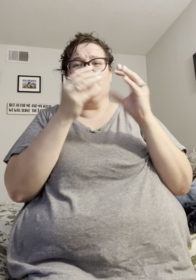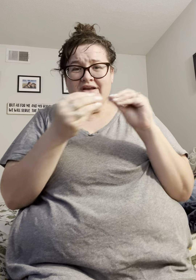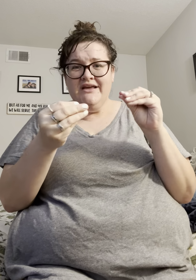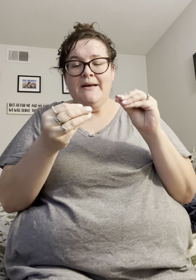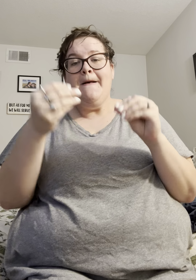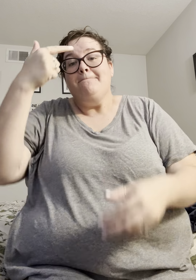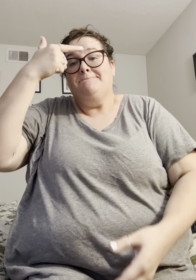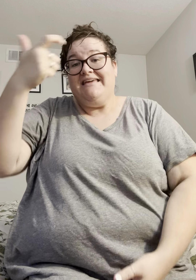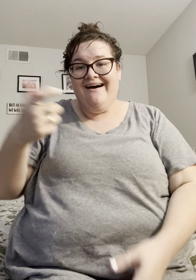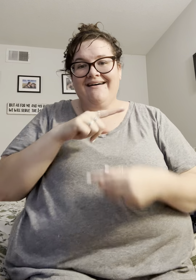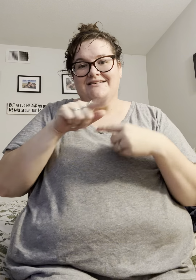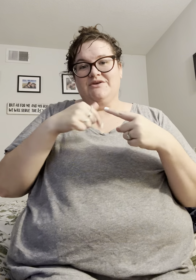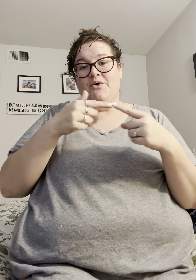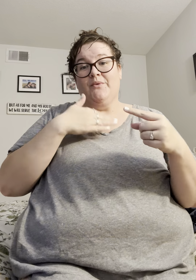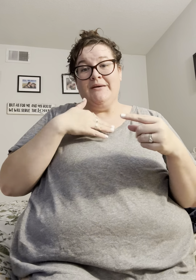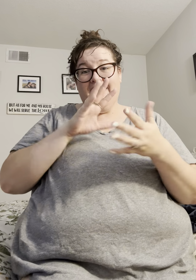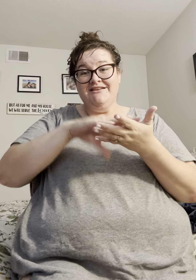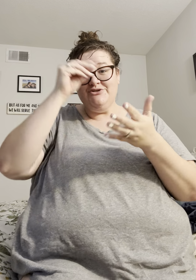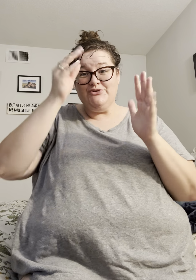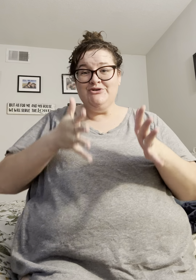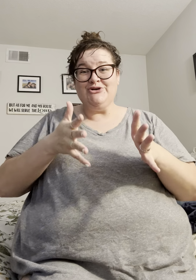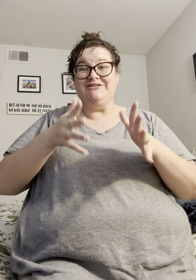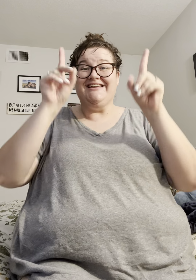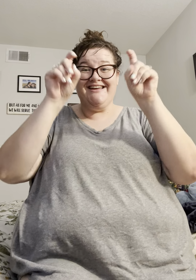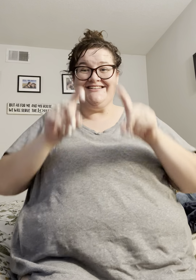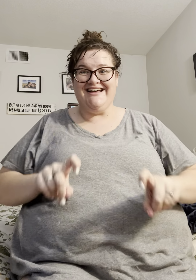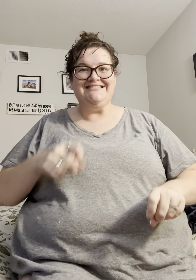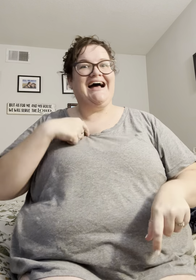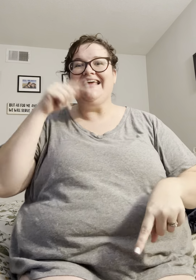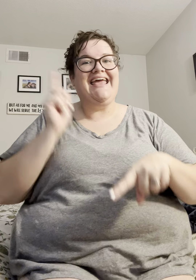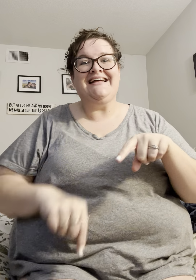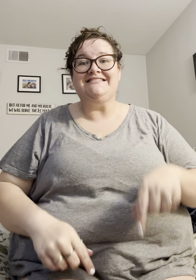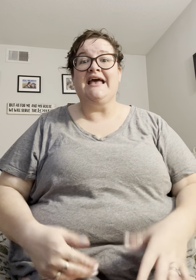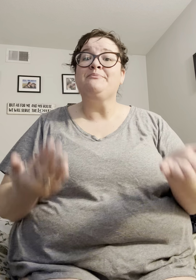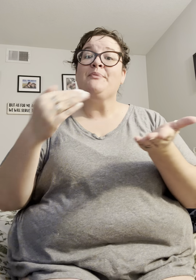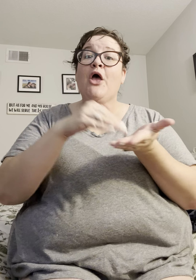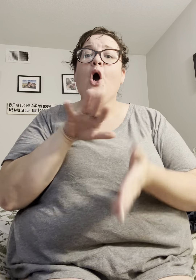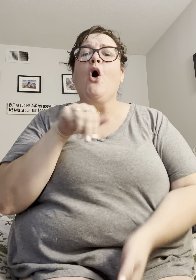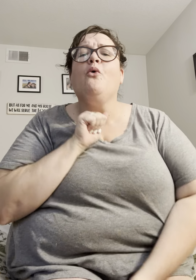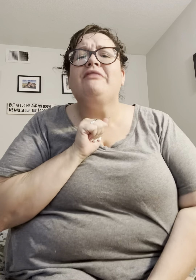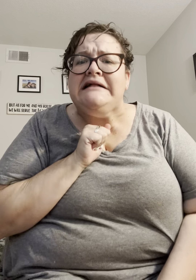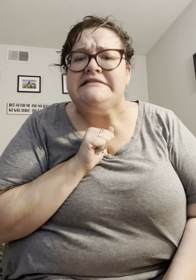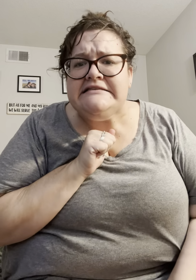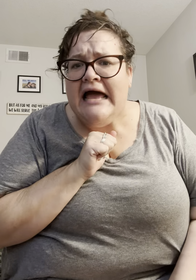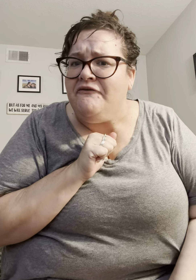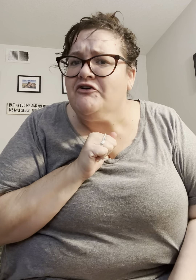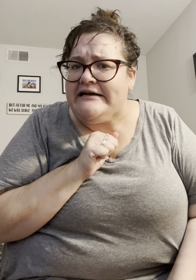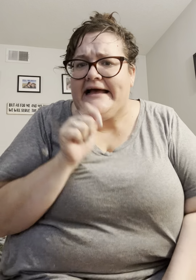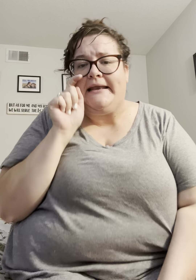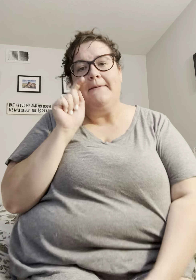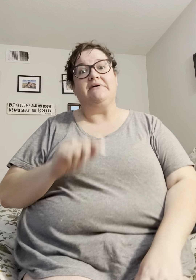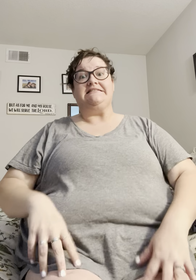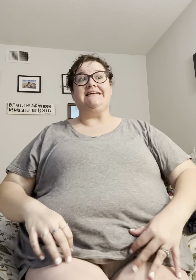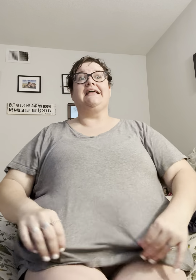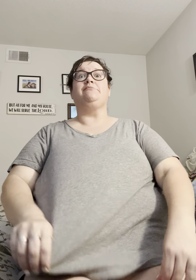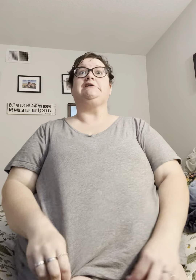story? Because when my students are taking a test, I can't say, oh, that's the sign for again. But instead I can be like,